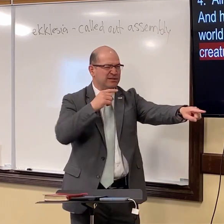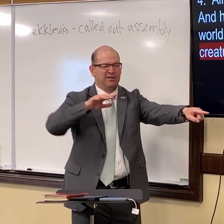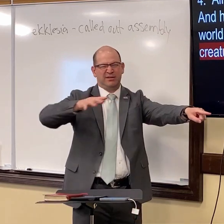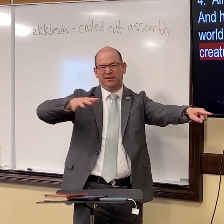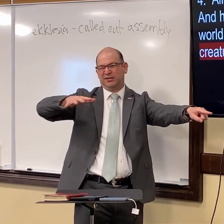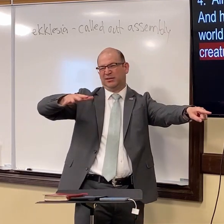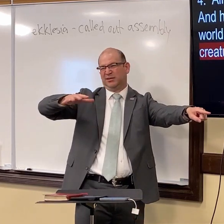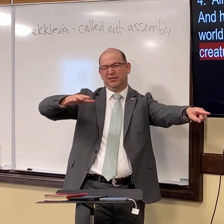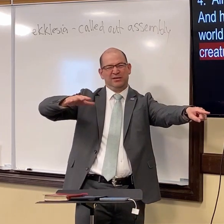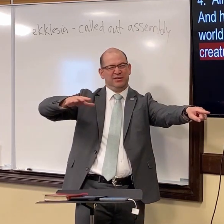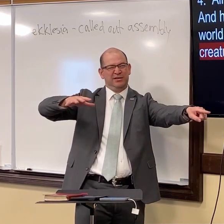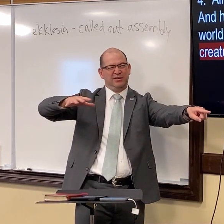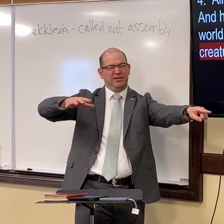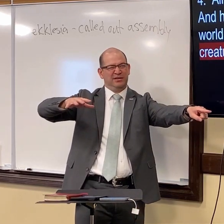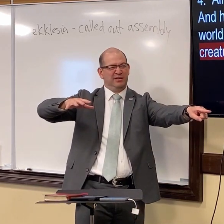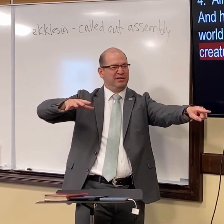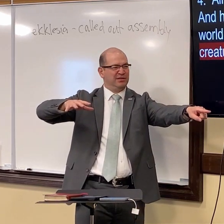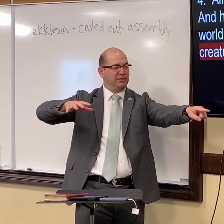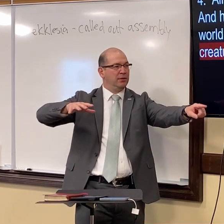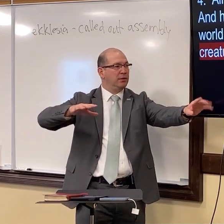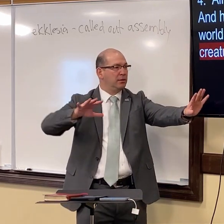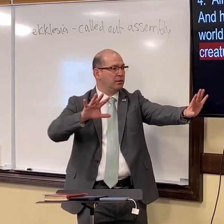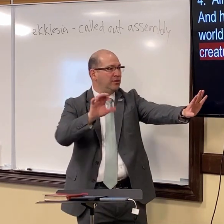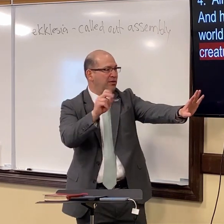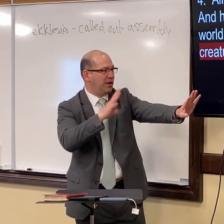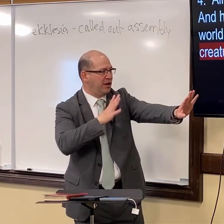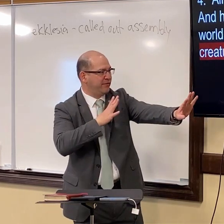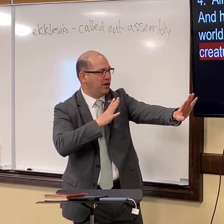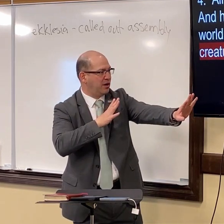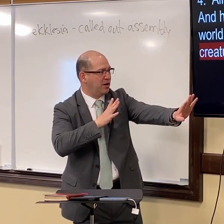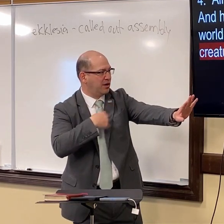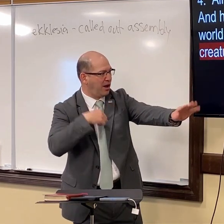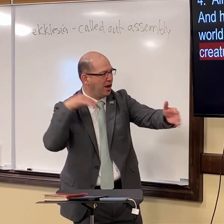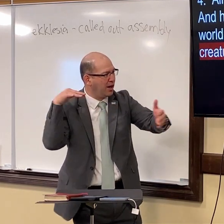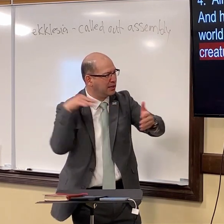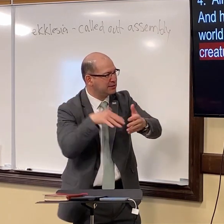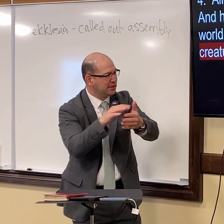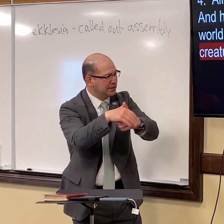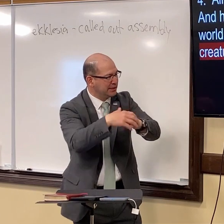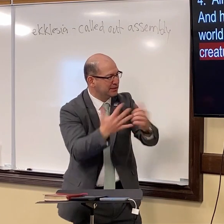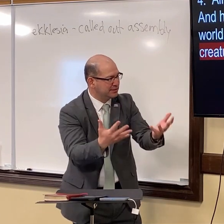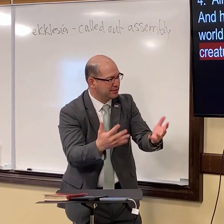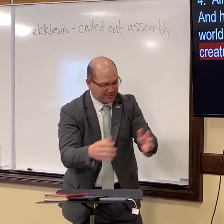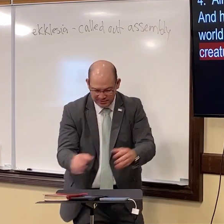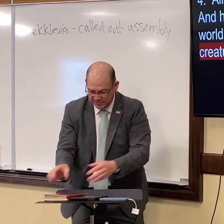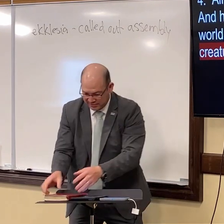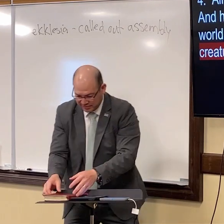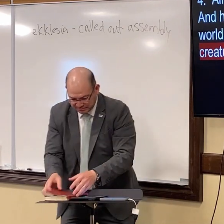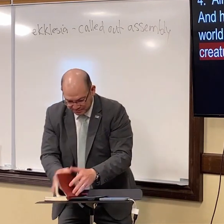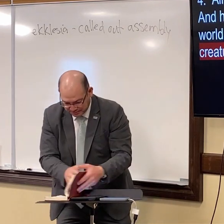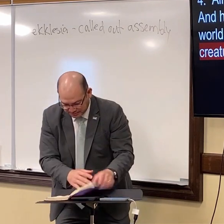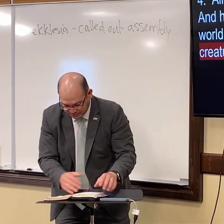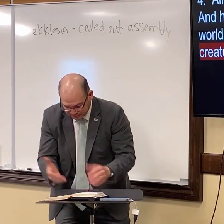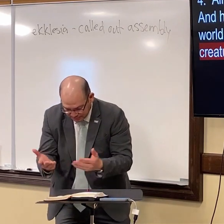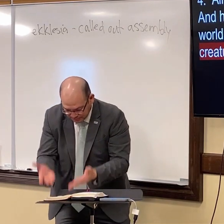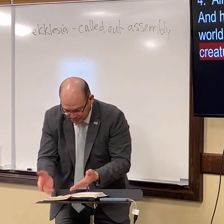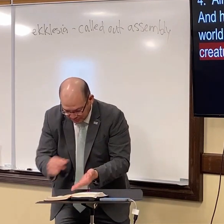understand English? And they're like, yeah, I don't understand English so great. So that's okay. I've studied and I've learned this English